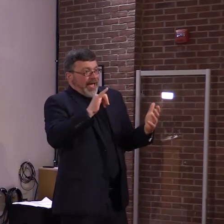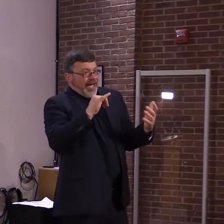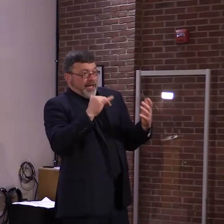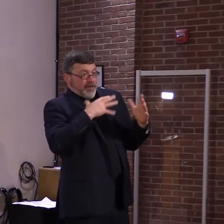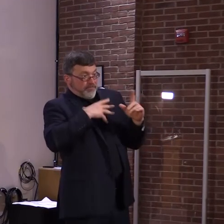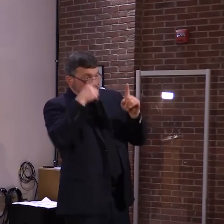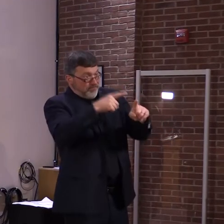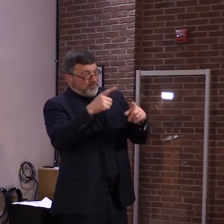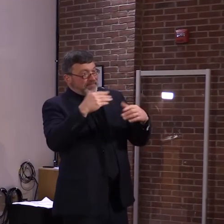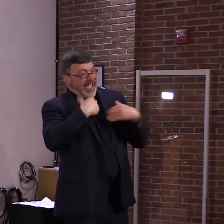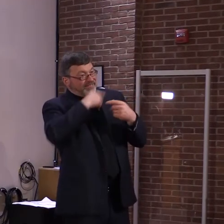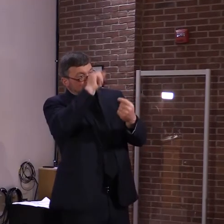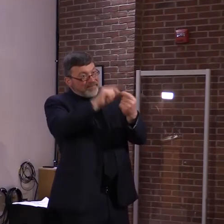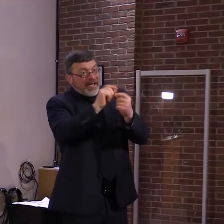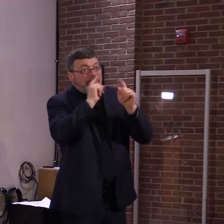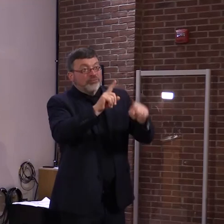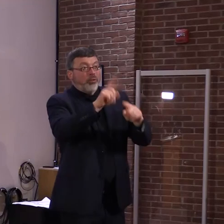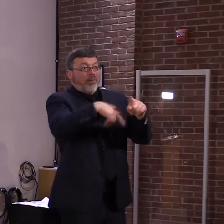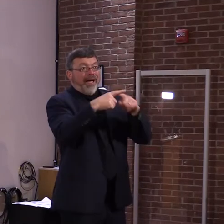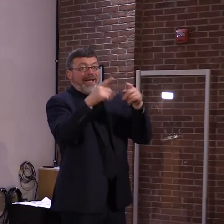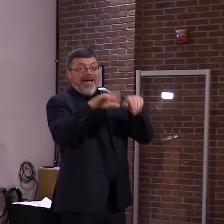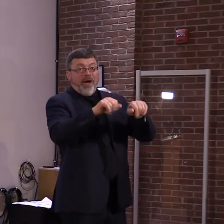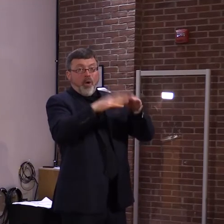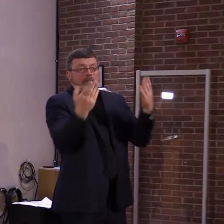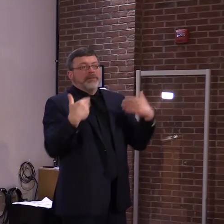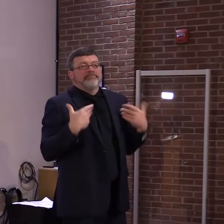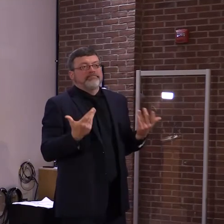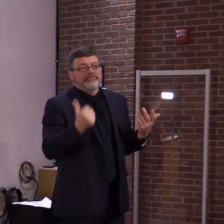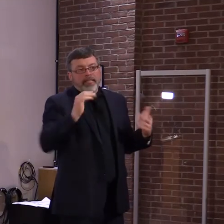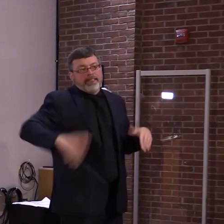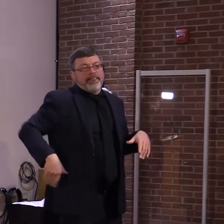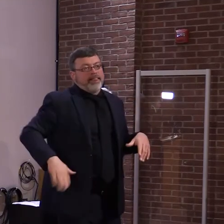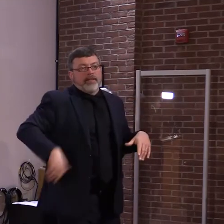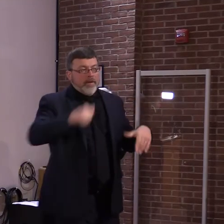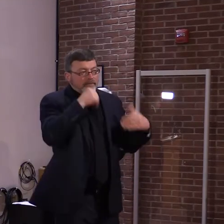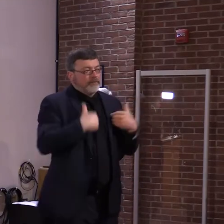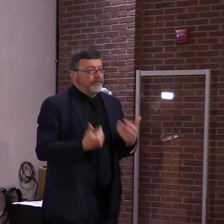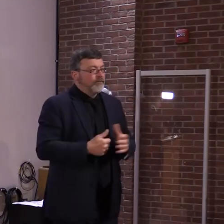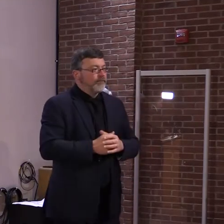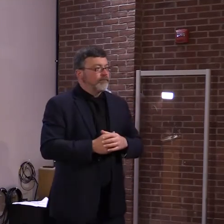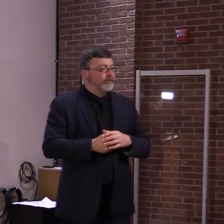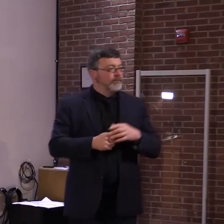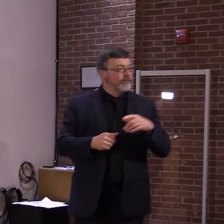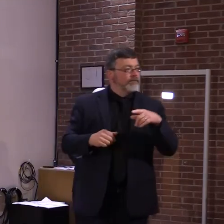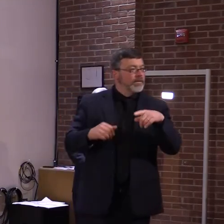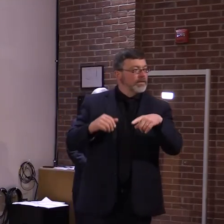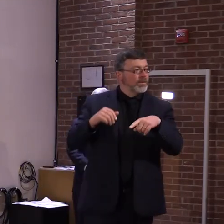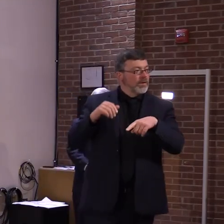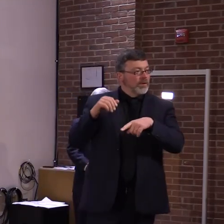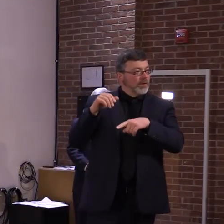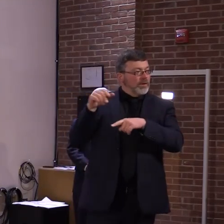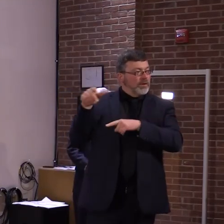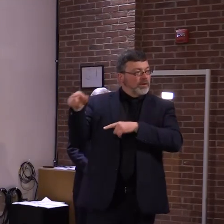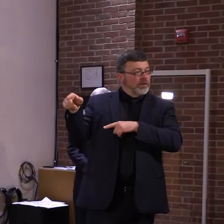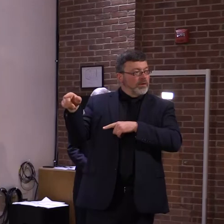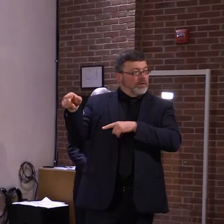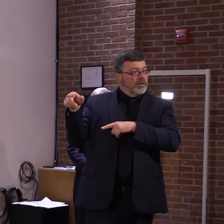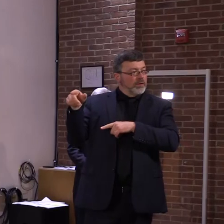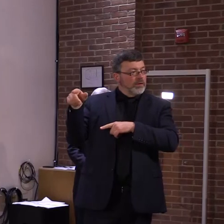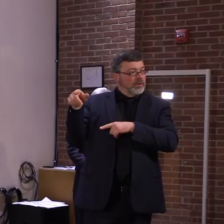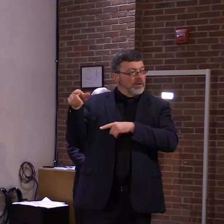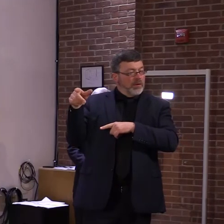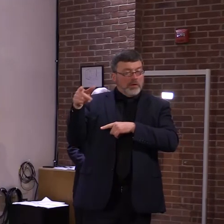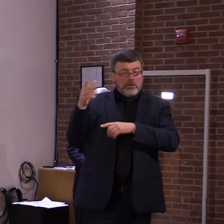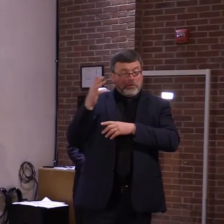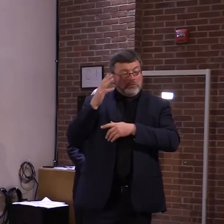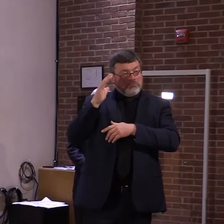Would you be comfortable with the border opening up? I mean, now or in the next month or so? I would be, with certain